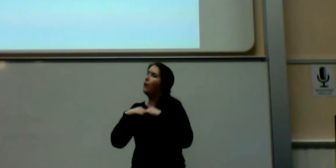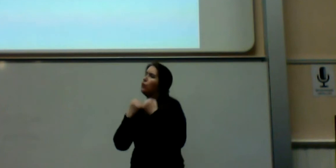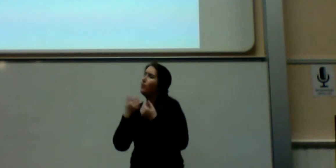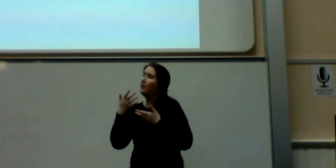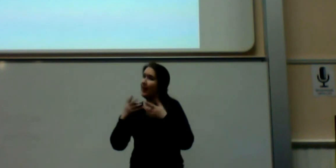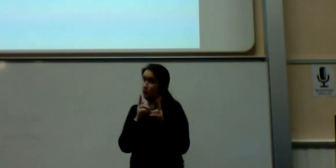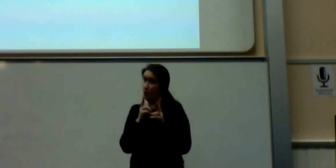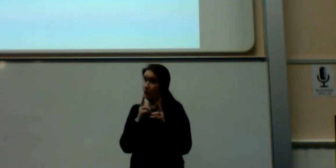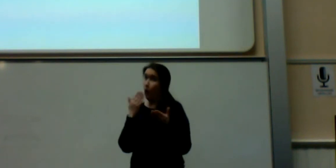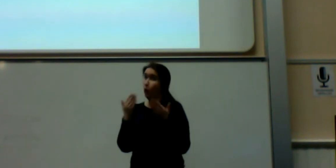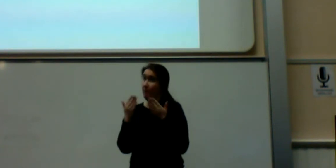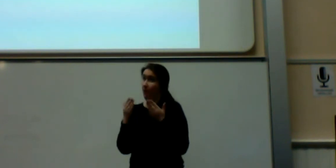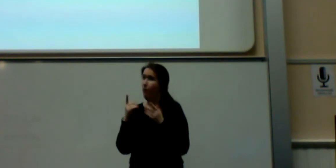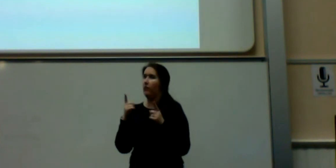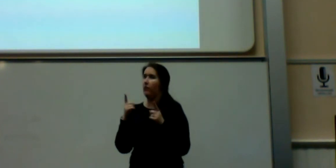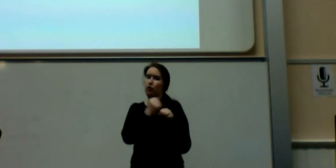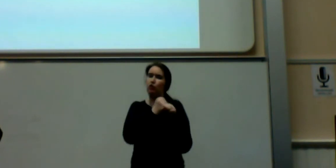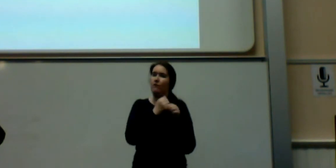interpreters compared to